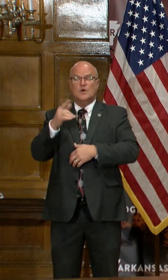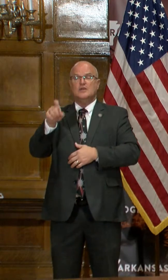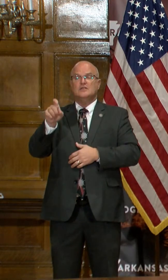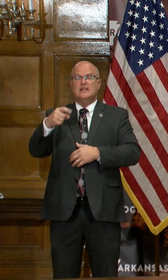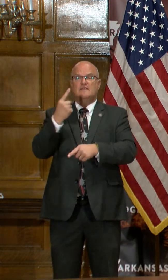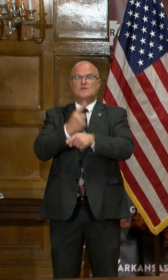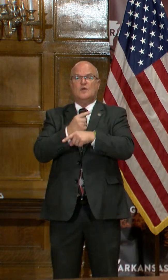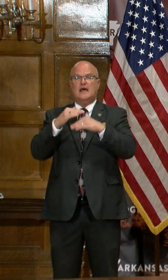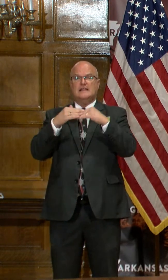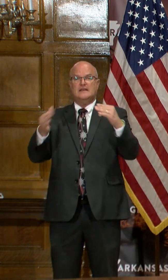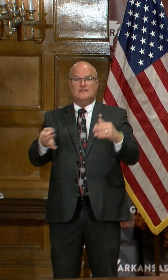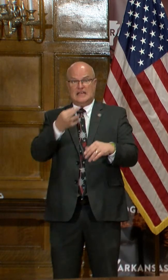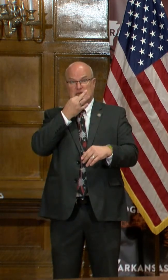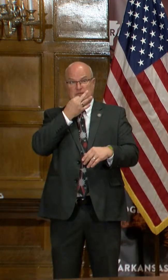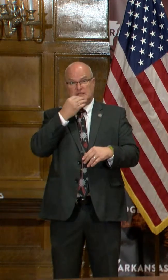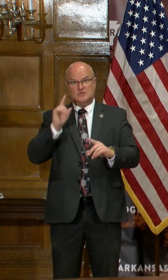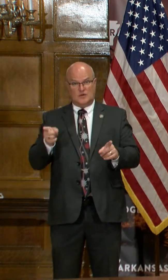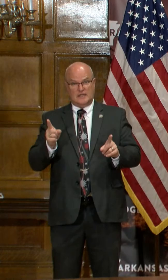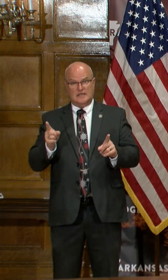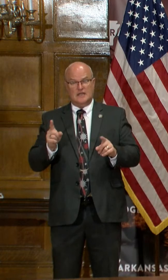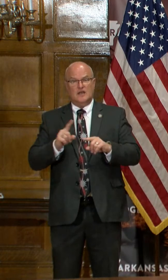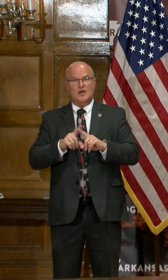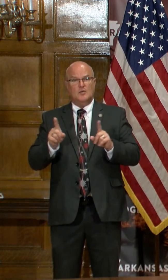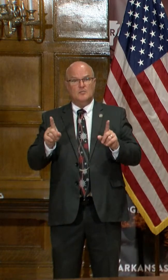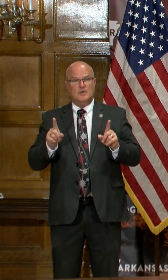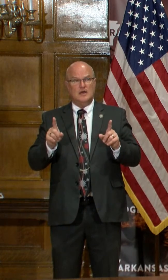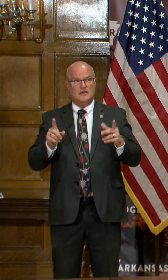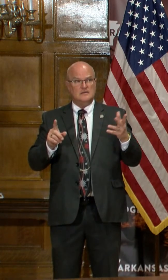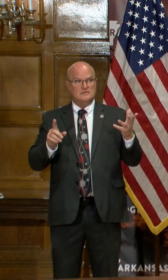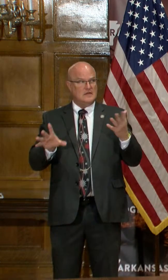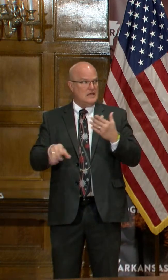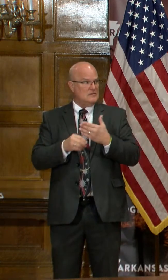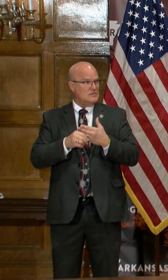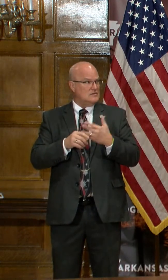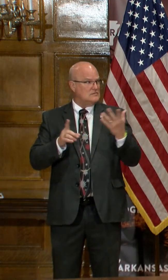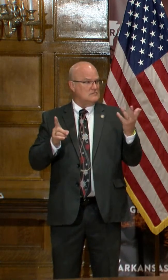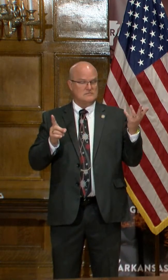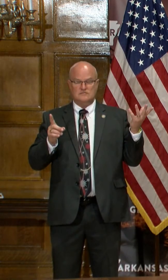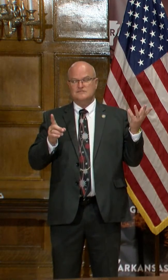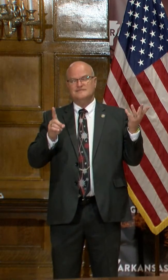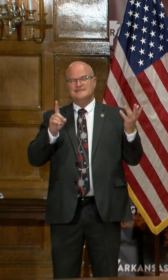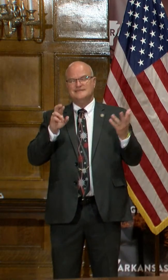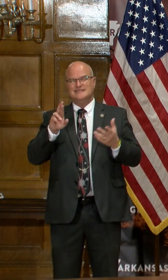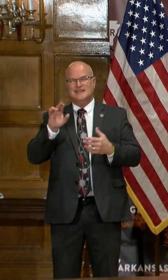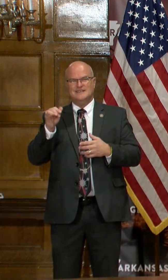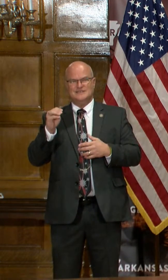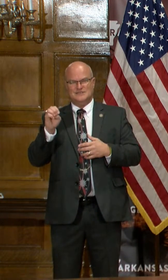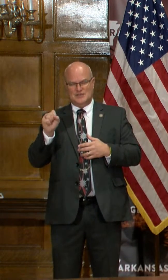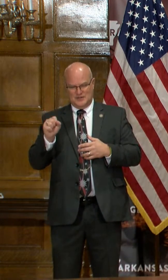have the right level of expertise for it. But should you add anything to that, Dr.?